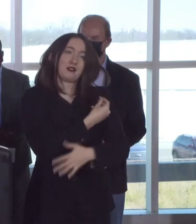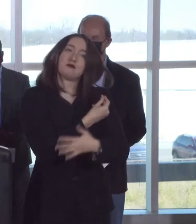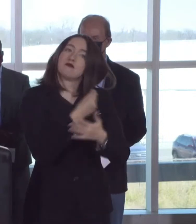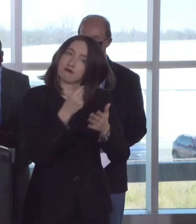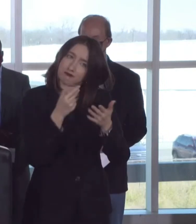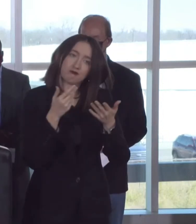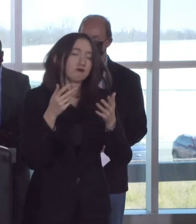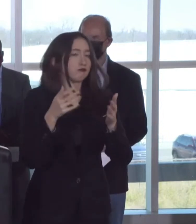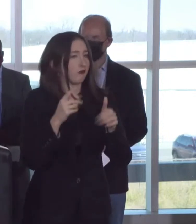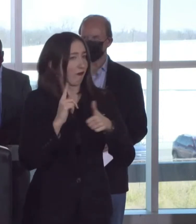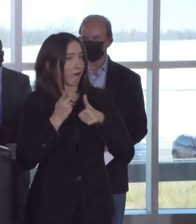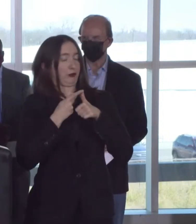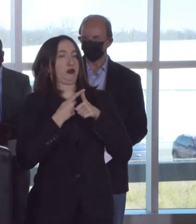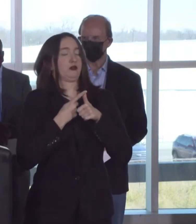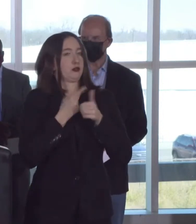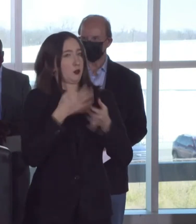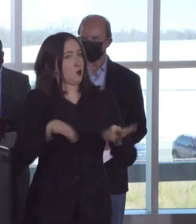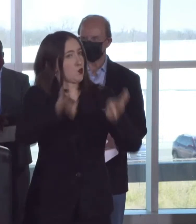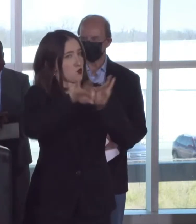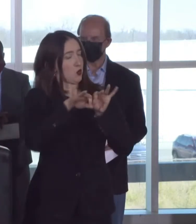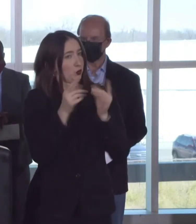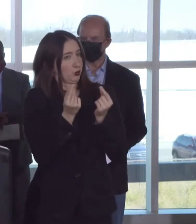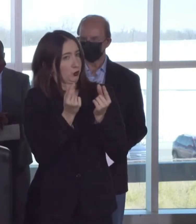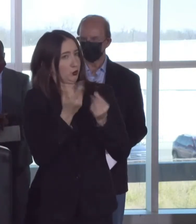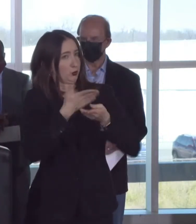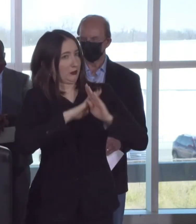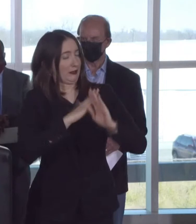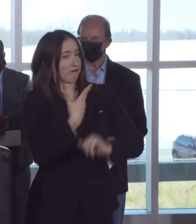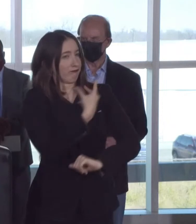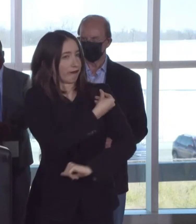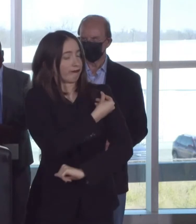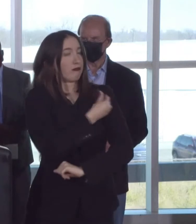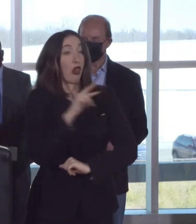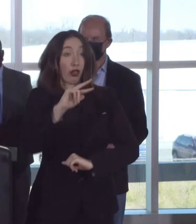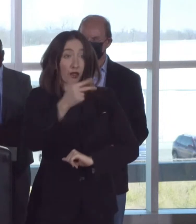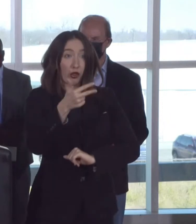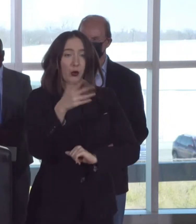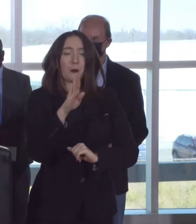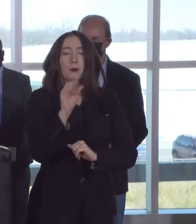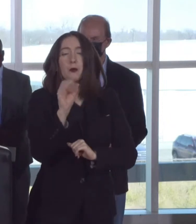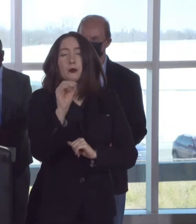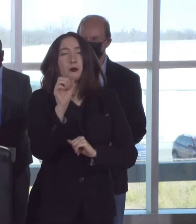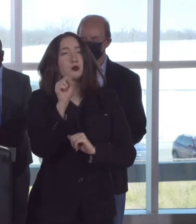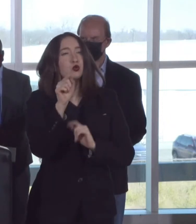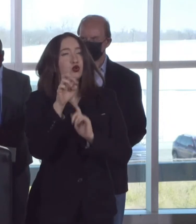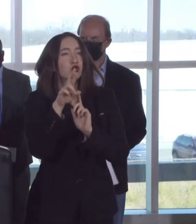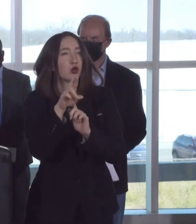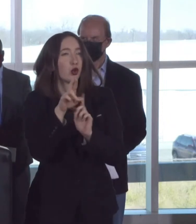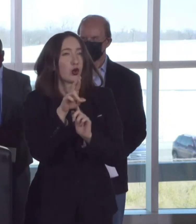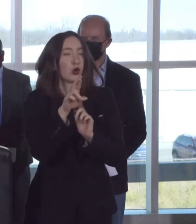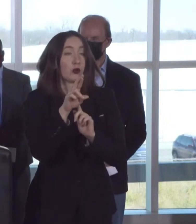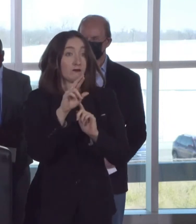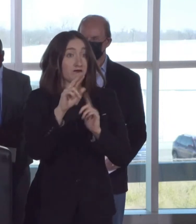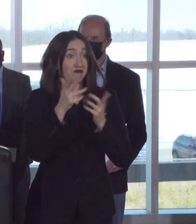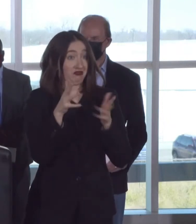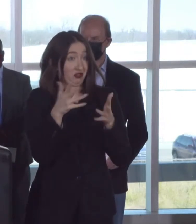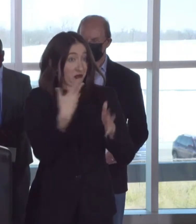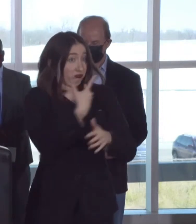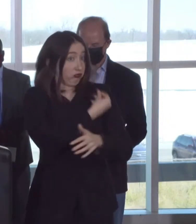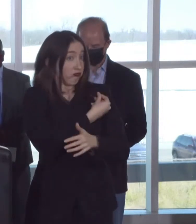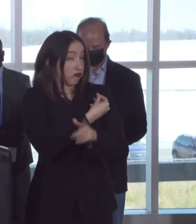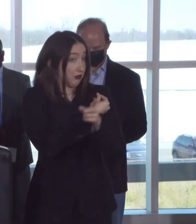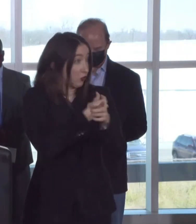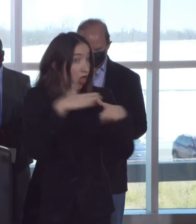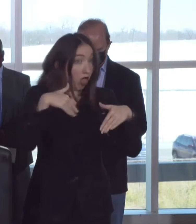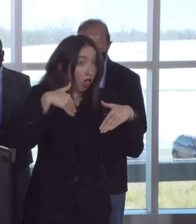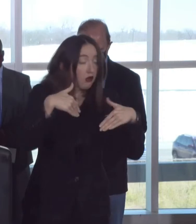most important step, along with getting boosted. If you are eligible for a booster and you haven't been boosted yet, go